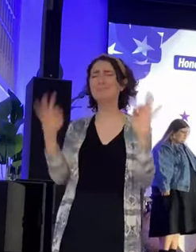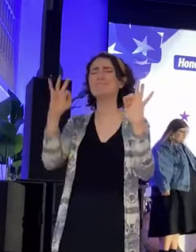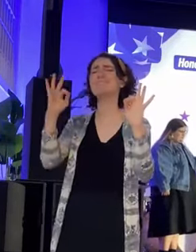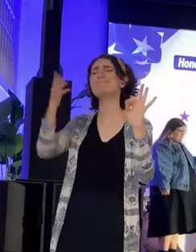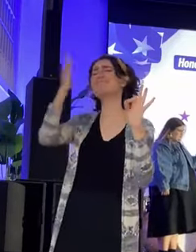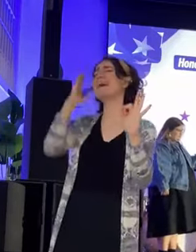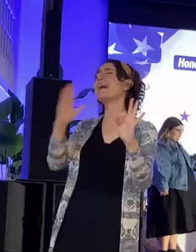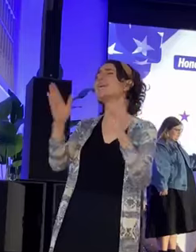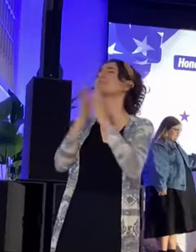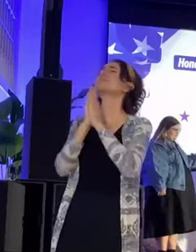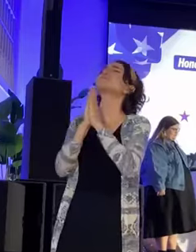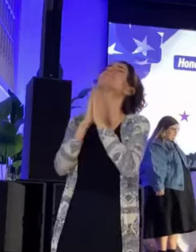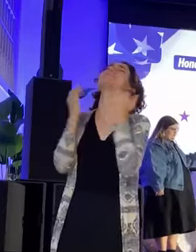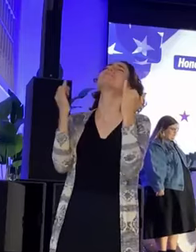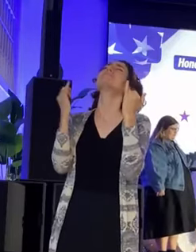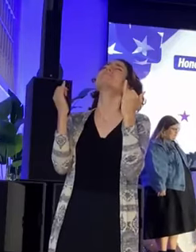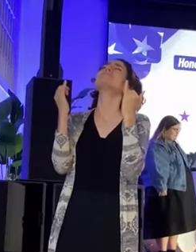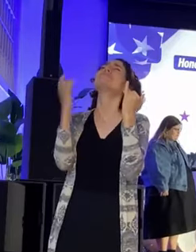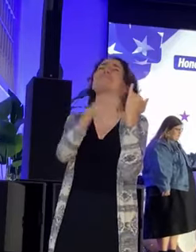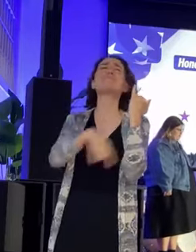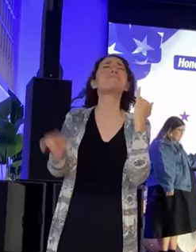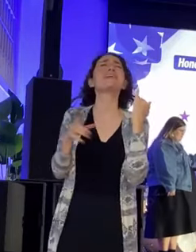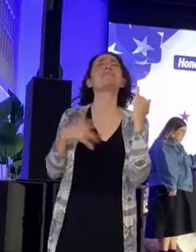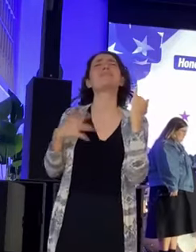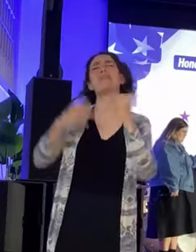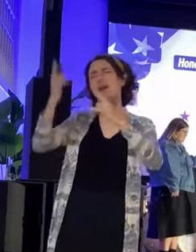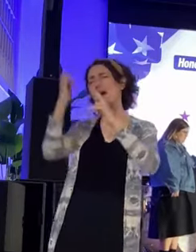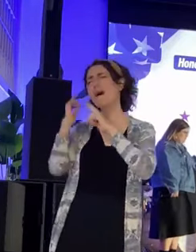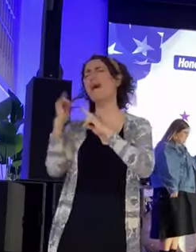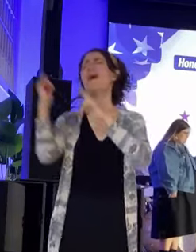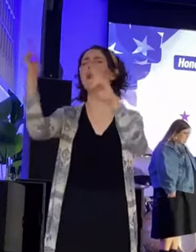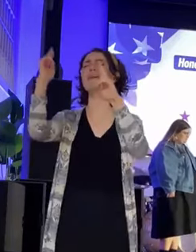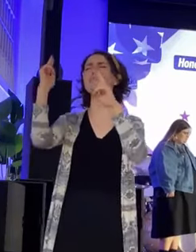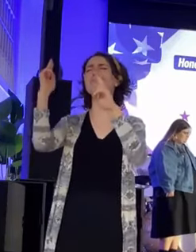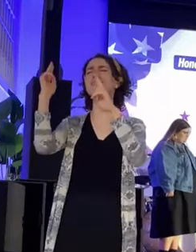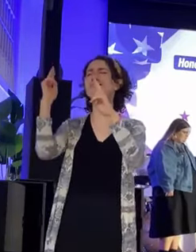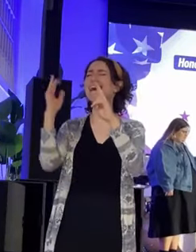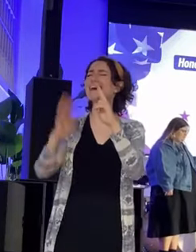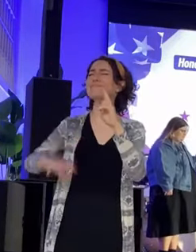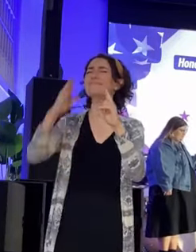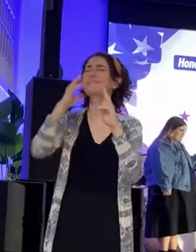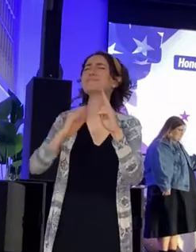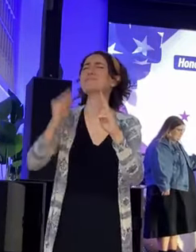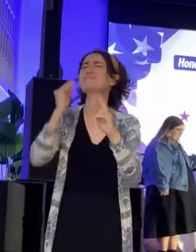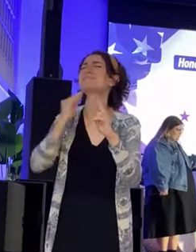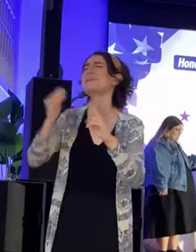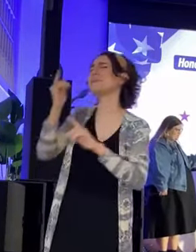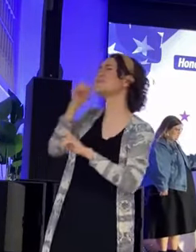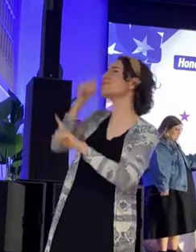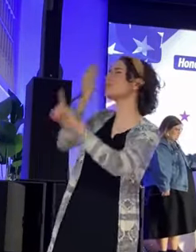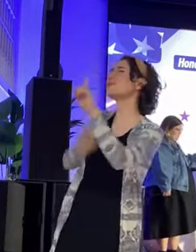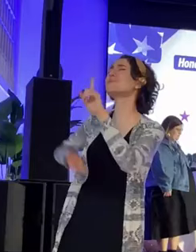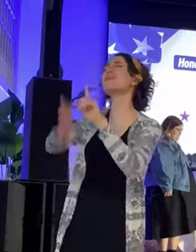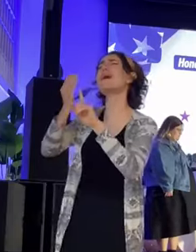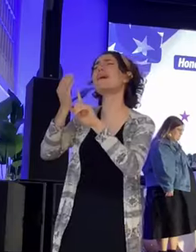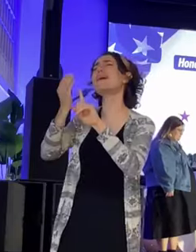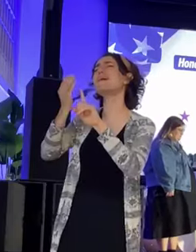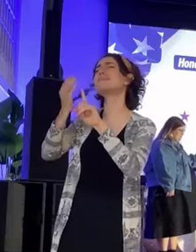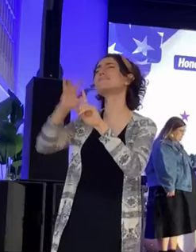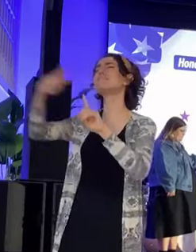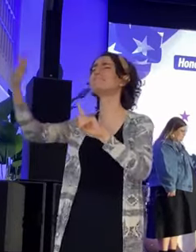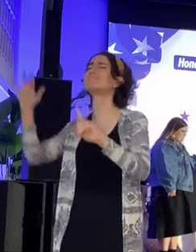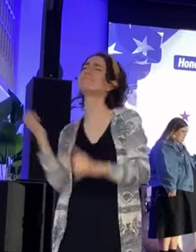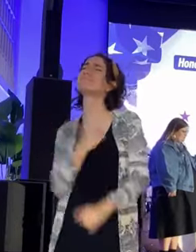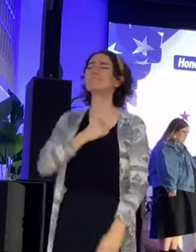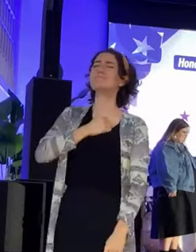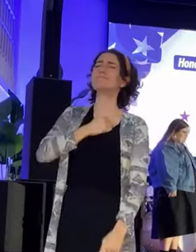just pray in this moment that they would not only feel honored by their family, but that they would be seen and known by you more than ever.